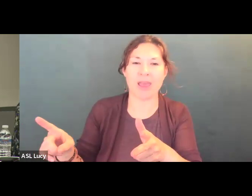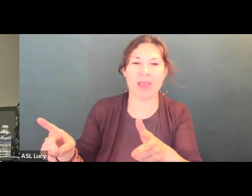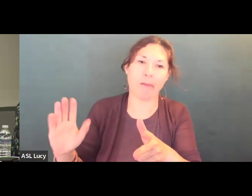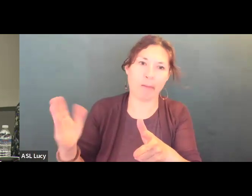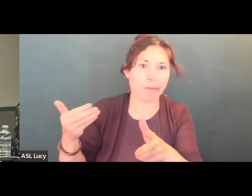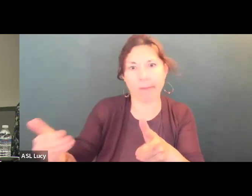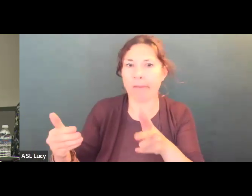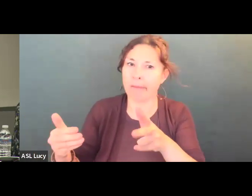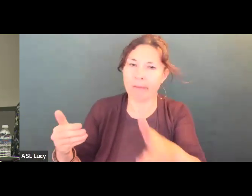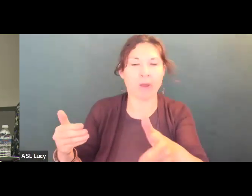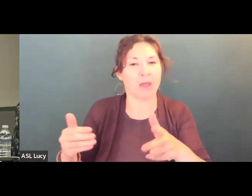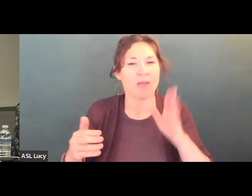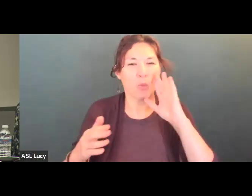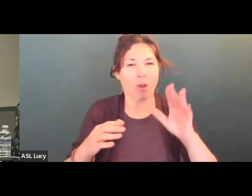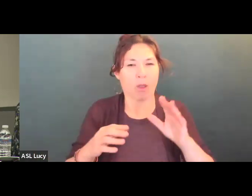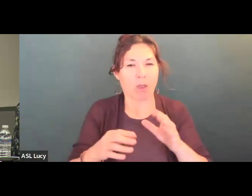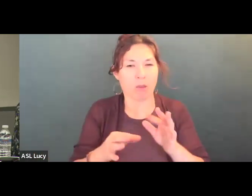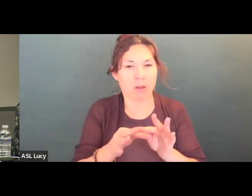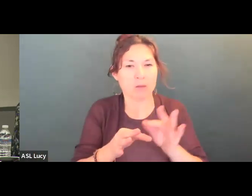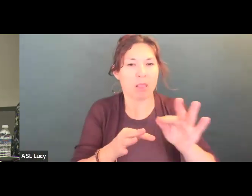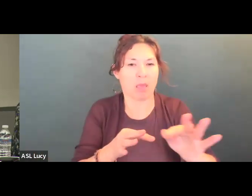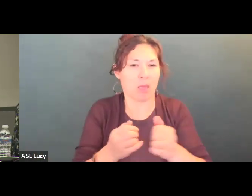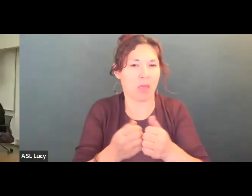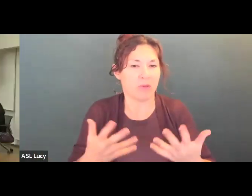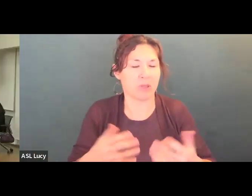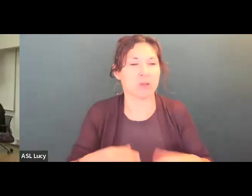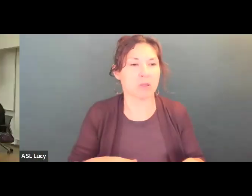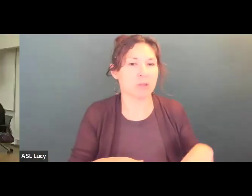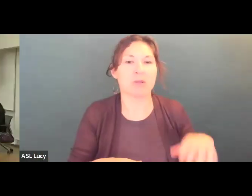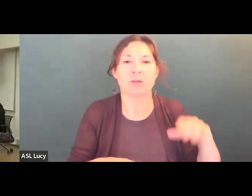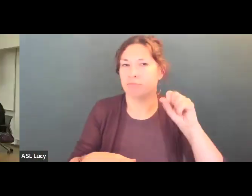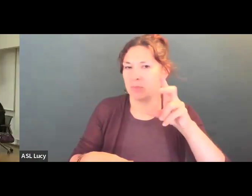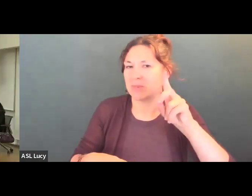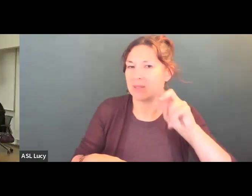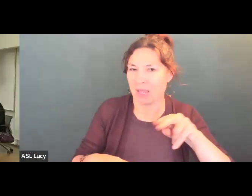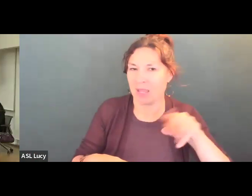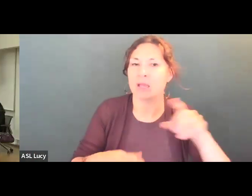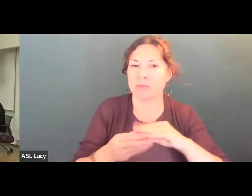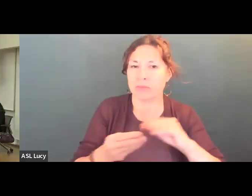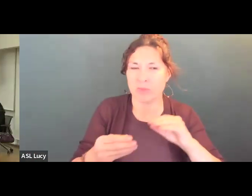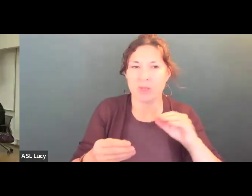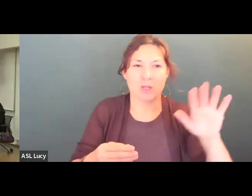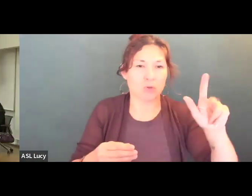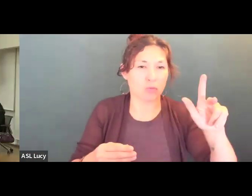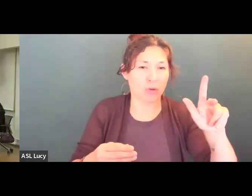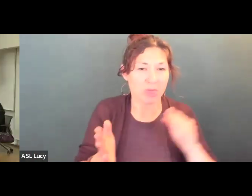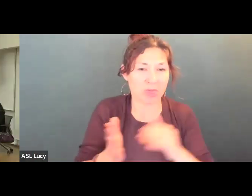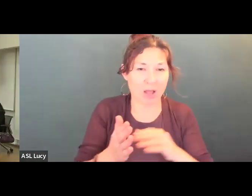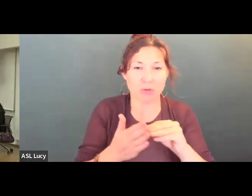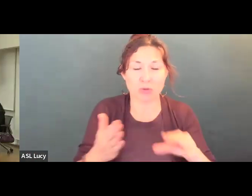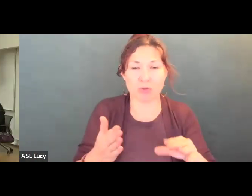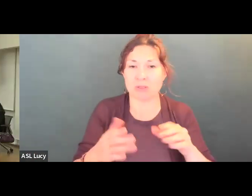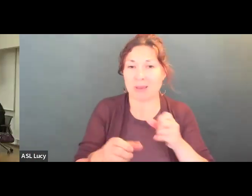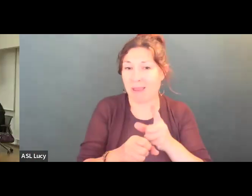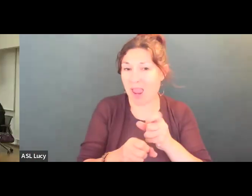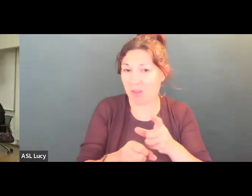right. We anecdotally know that we route 23,000 students every year, and some significant portion of those